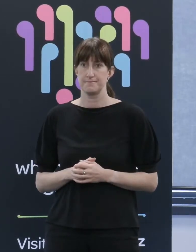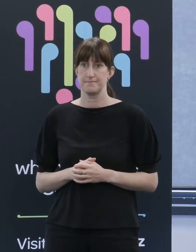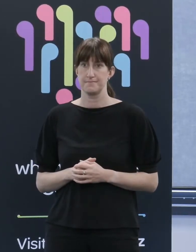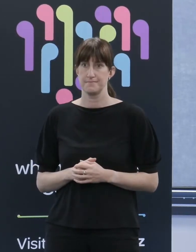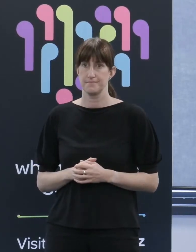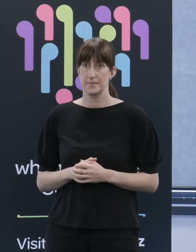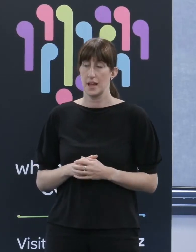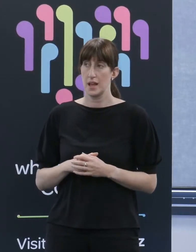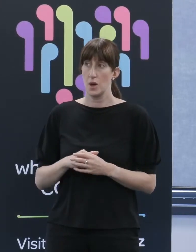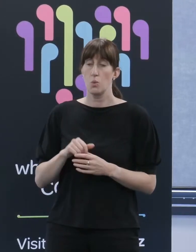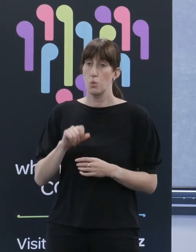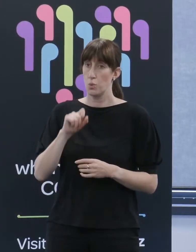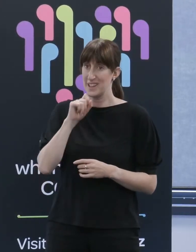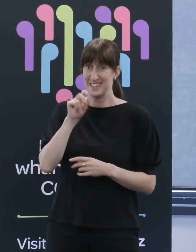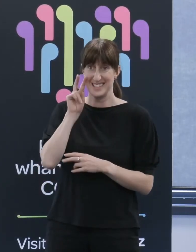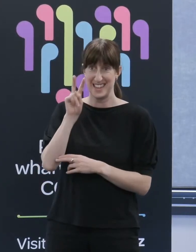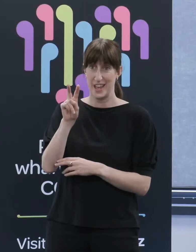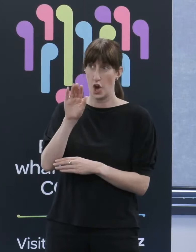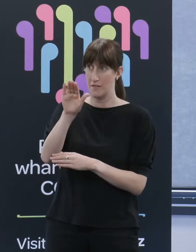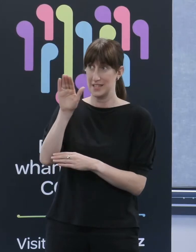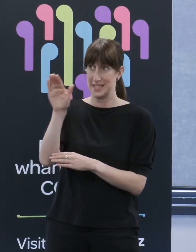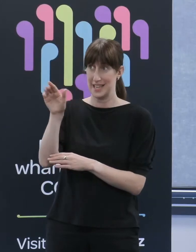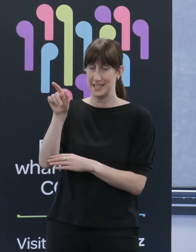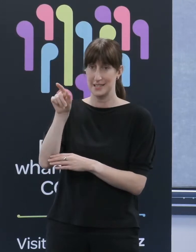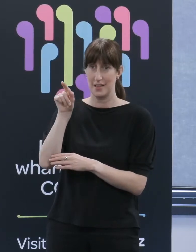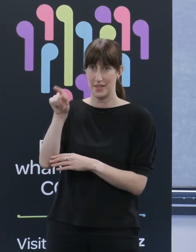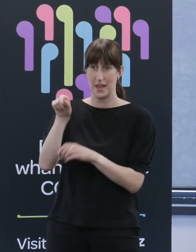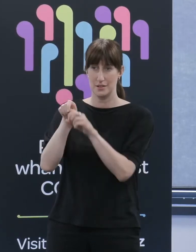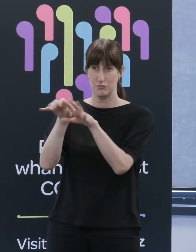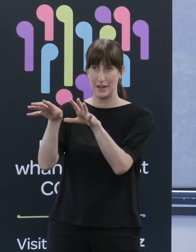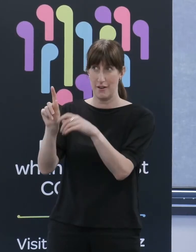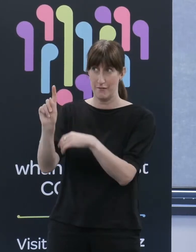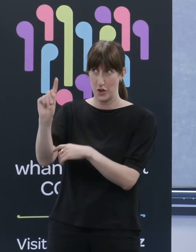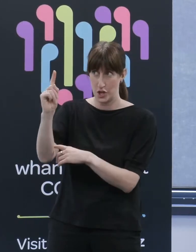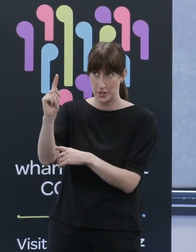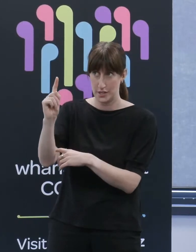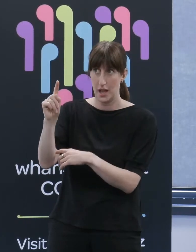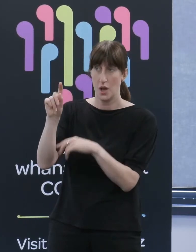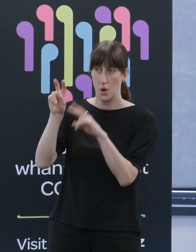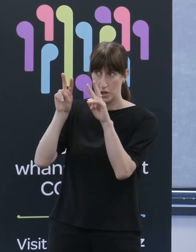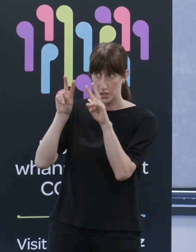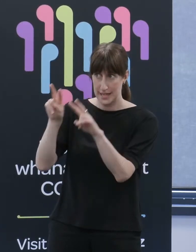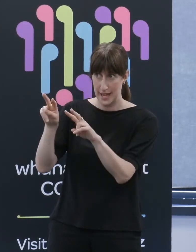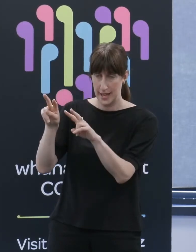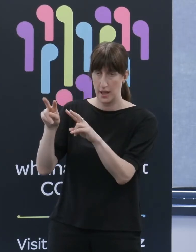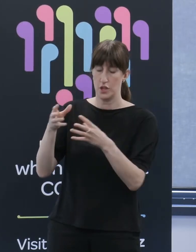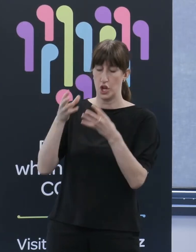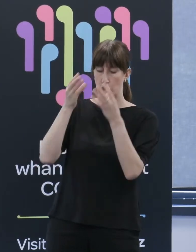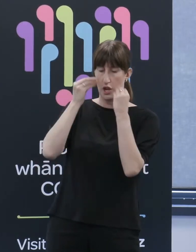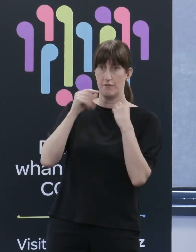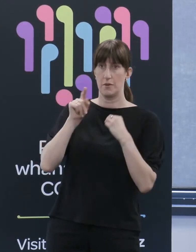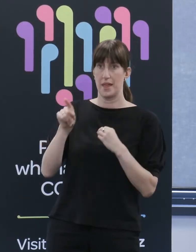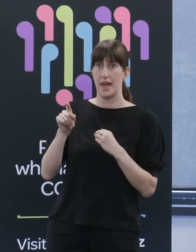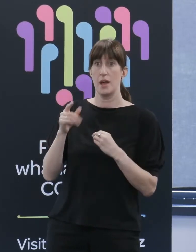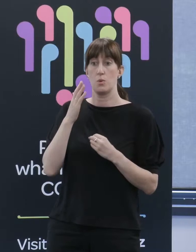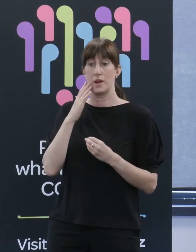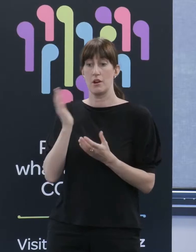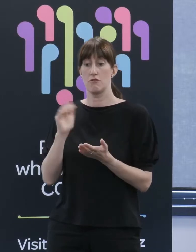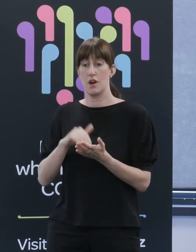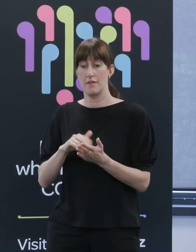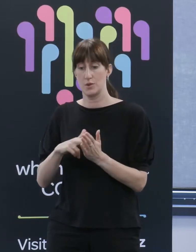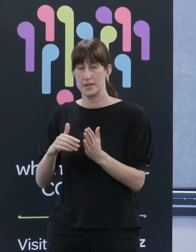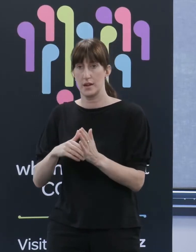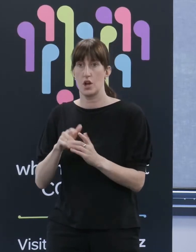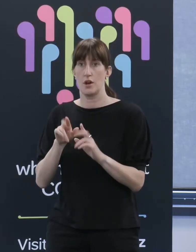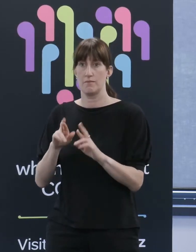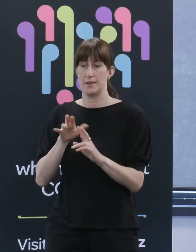see overseas the emergence of these and hopefully detect them quickly at the border should they arrive here in New Zealand. What's